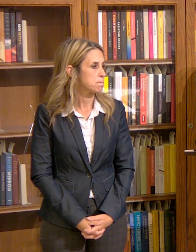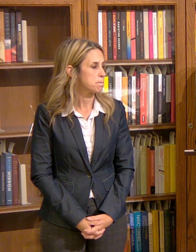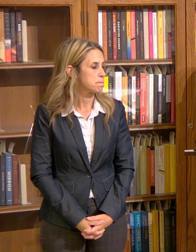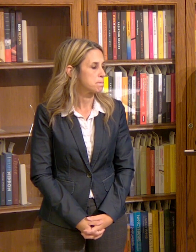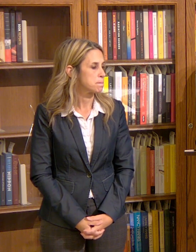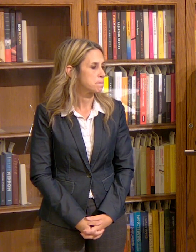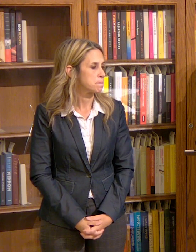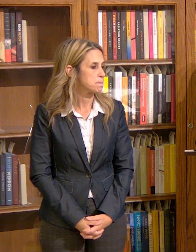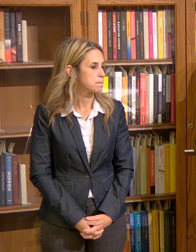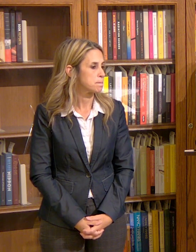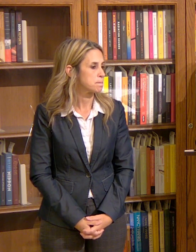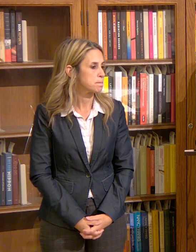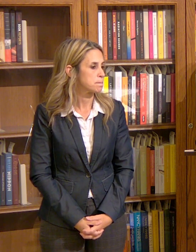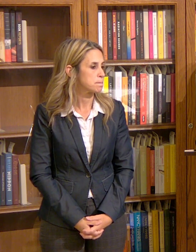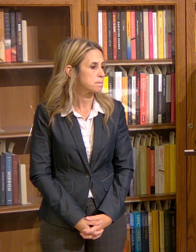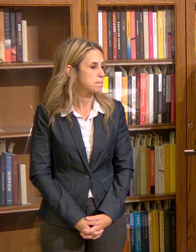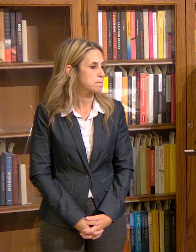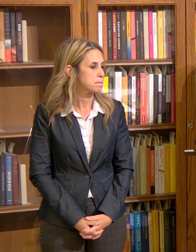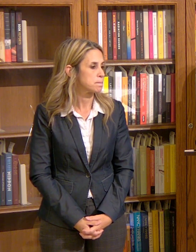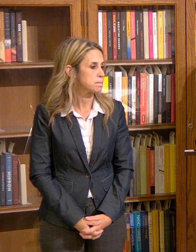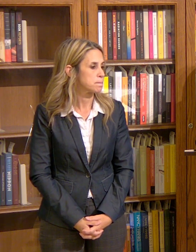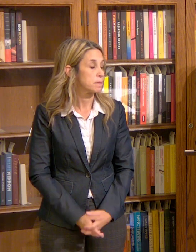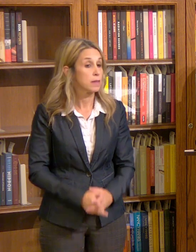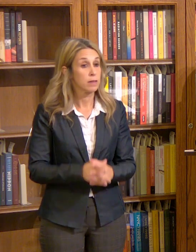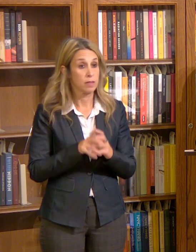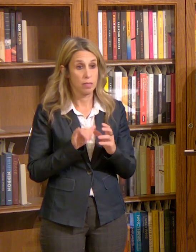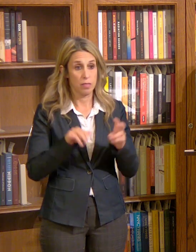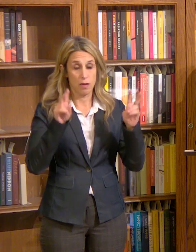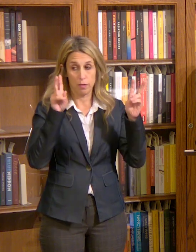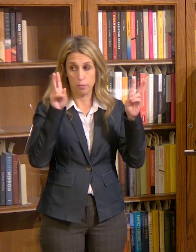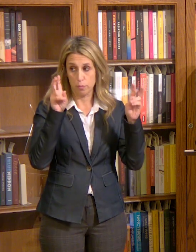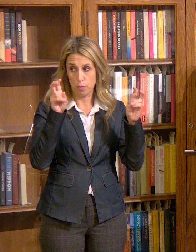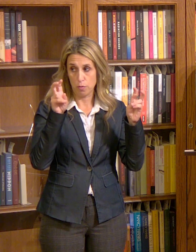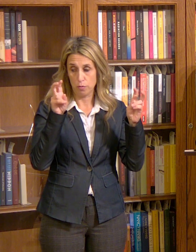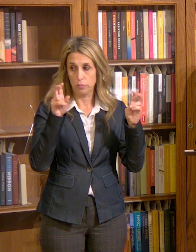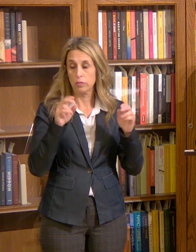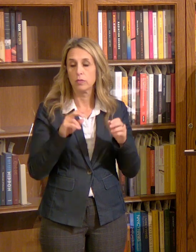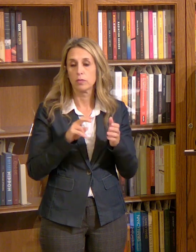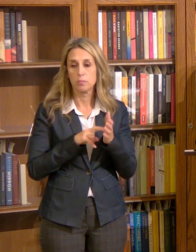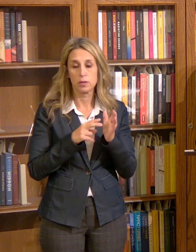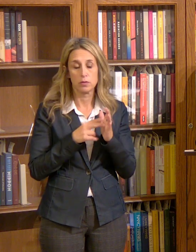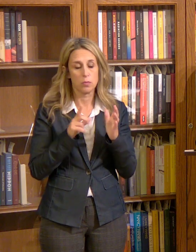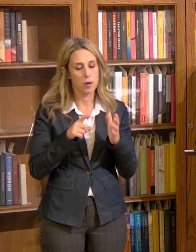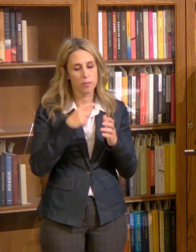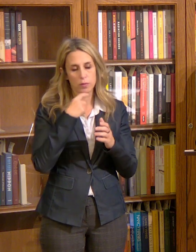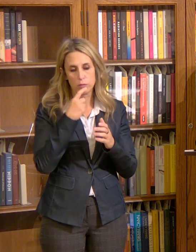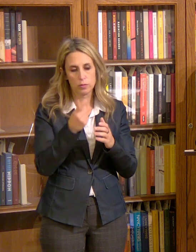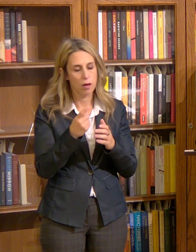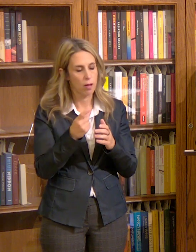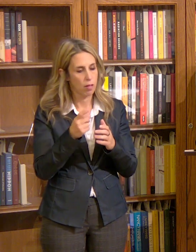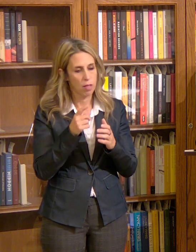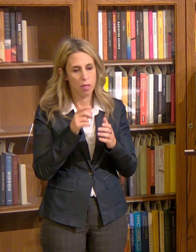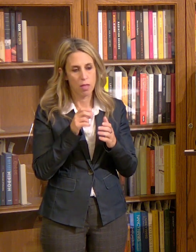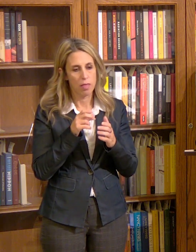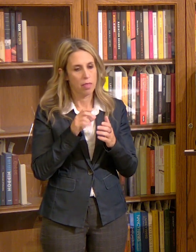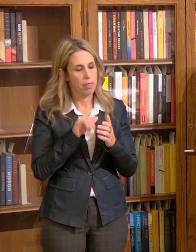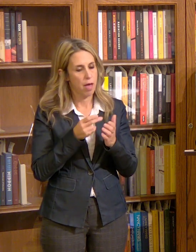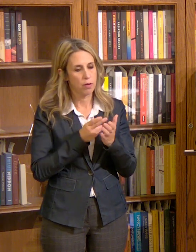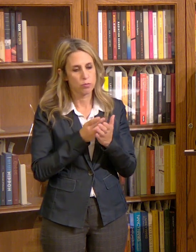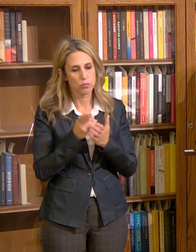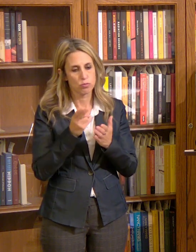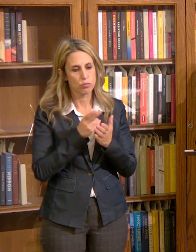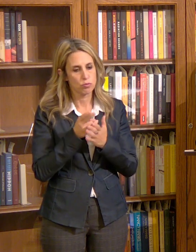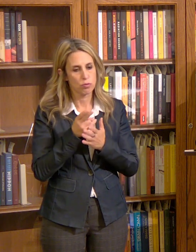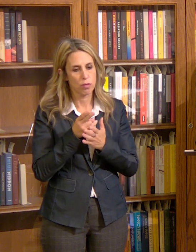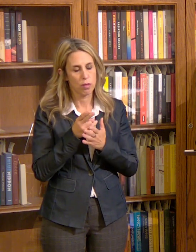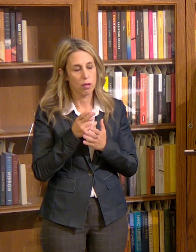behind and so with that quote we've got to tell the unvarnished truth I believe that this gathering over